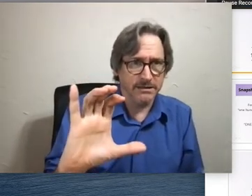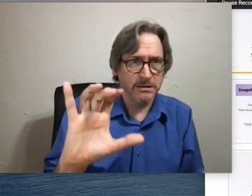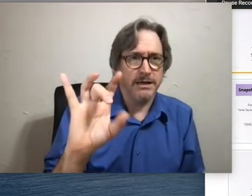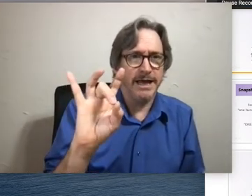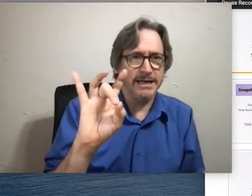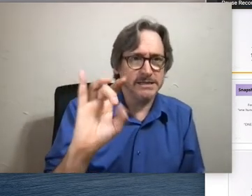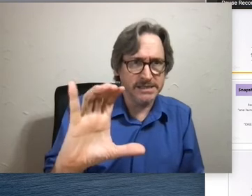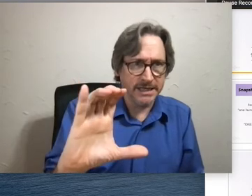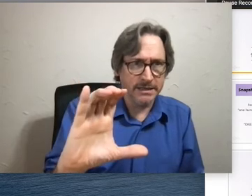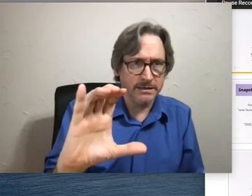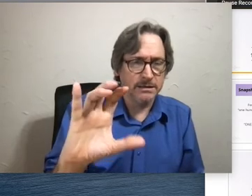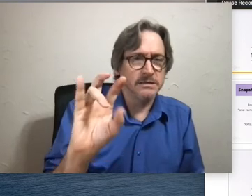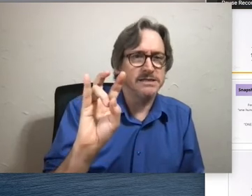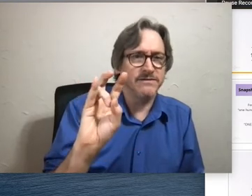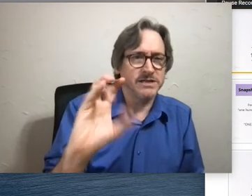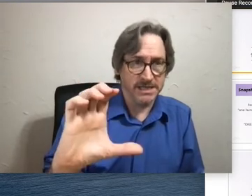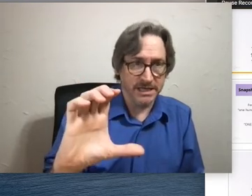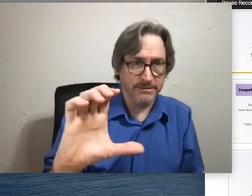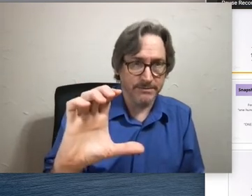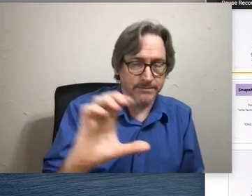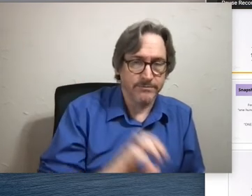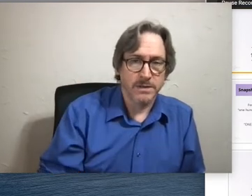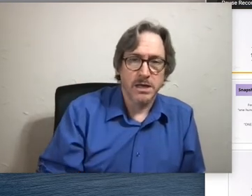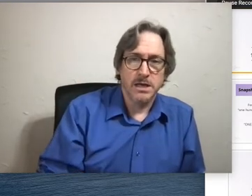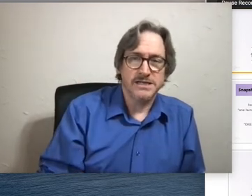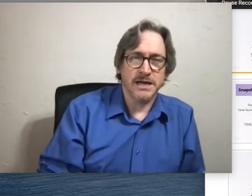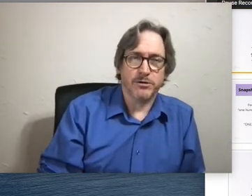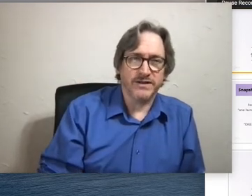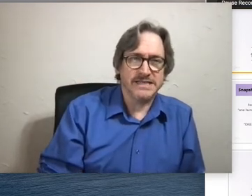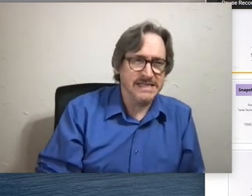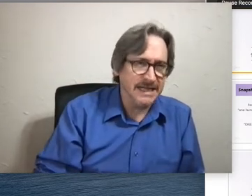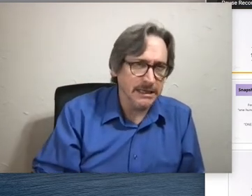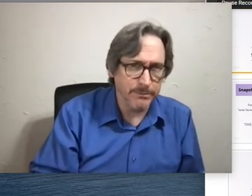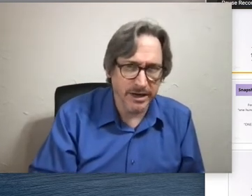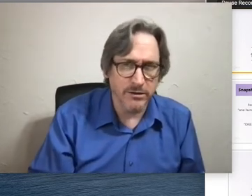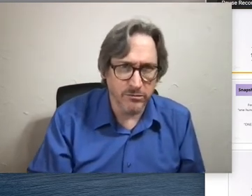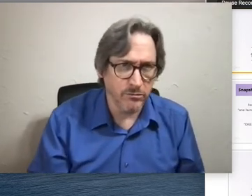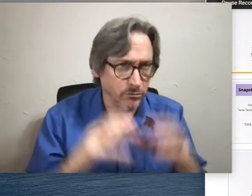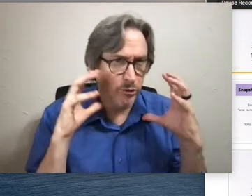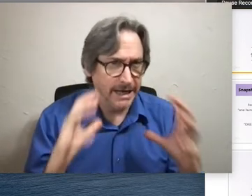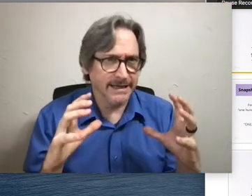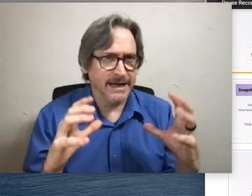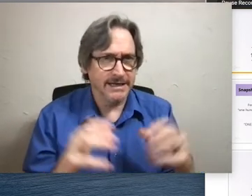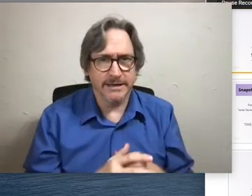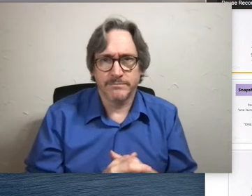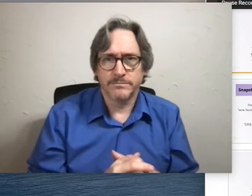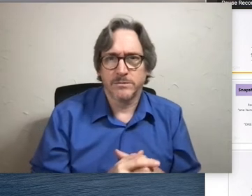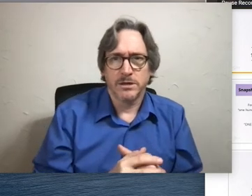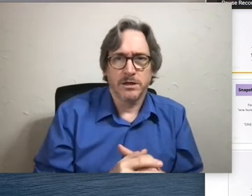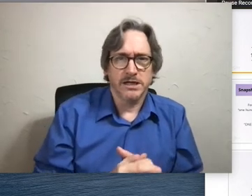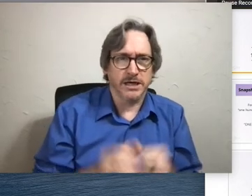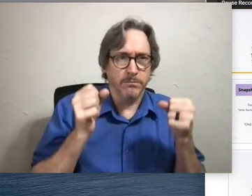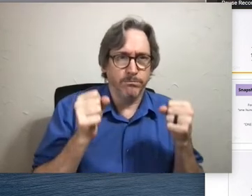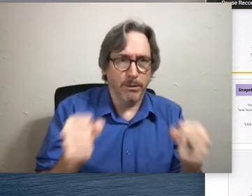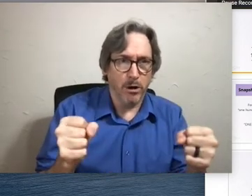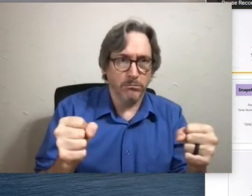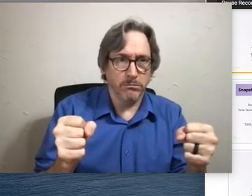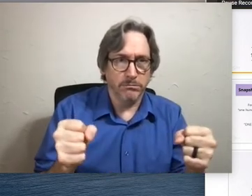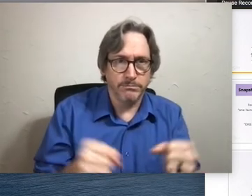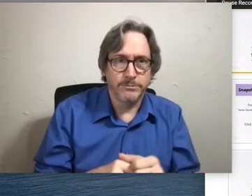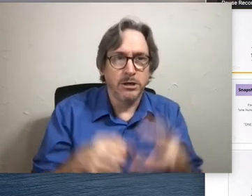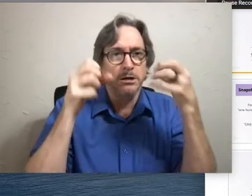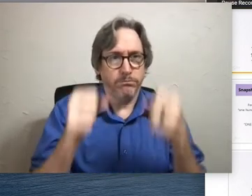9C, 8C, 7C. It's not a perfect C, but we get the idea. It's like